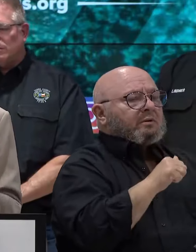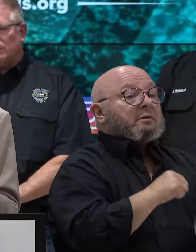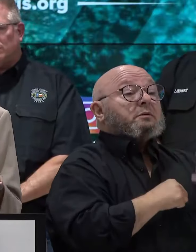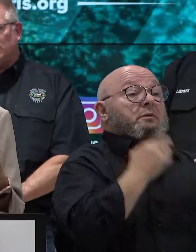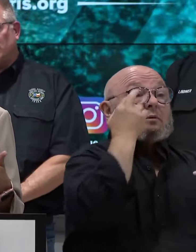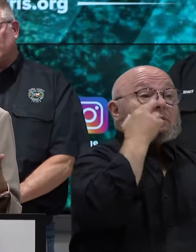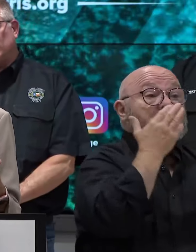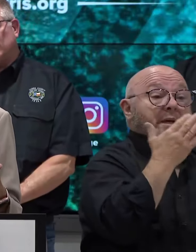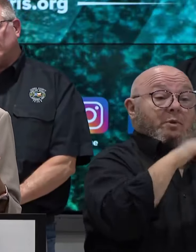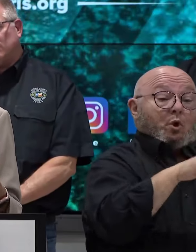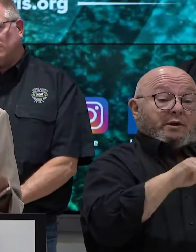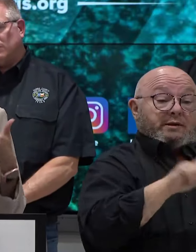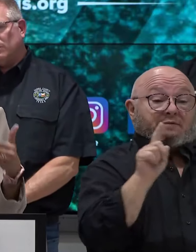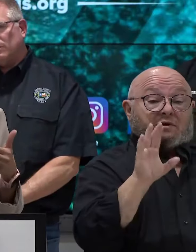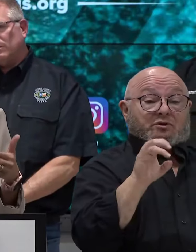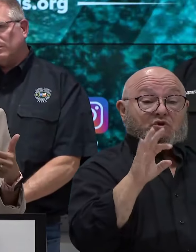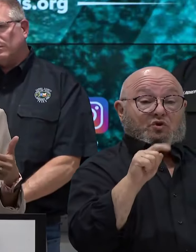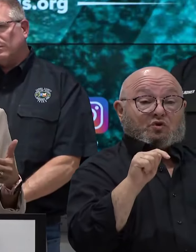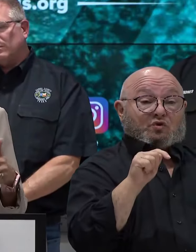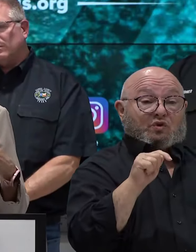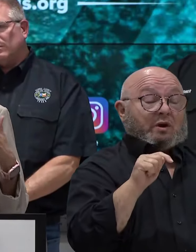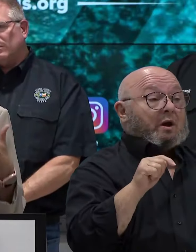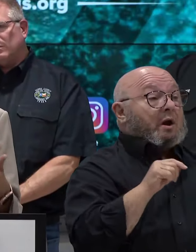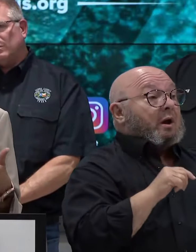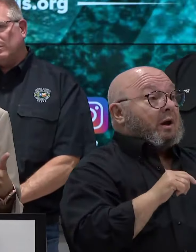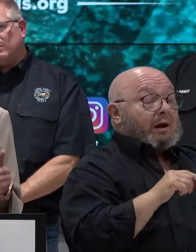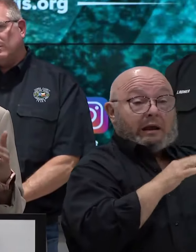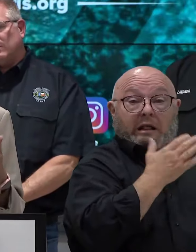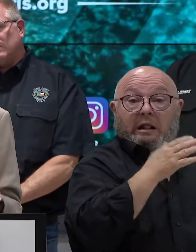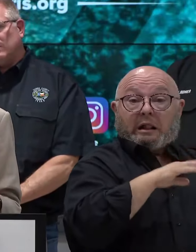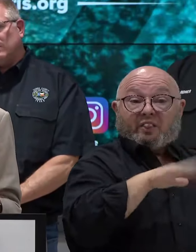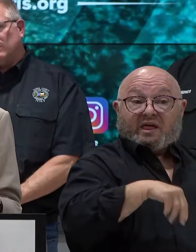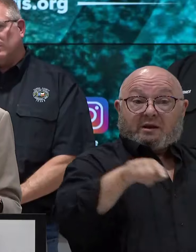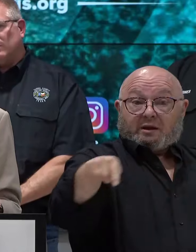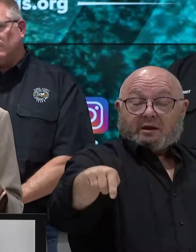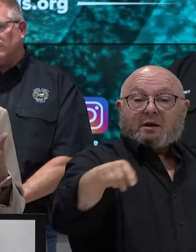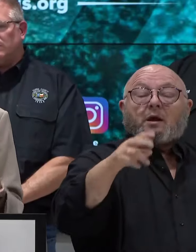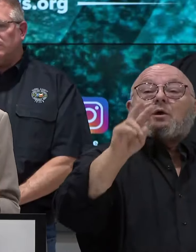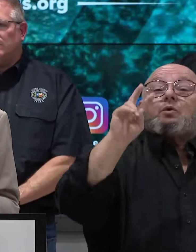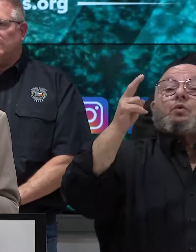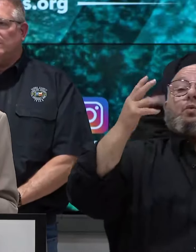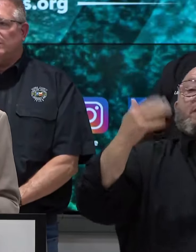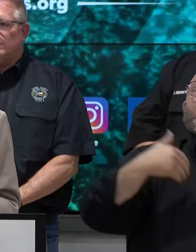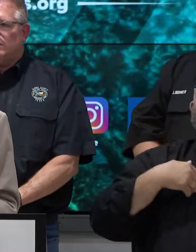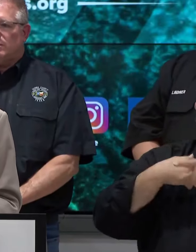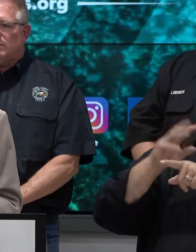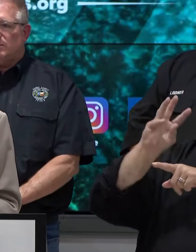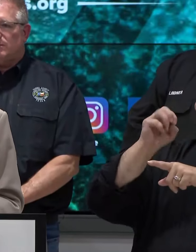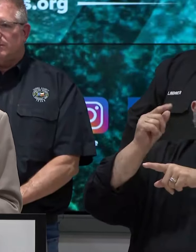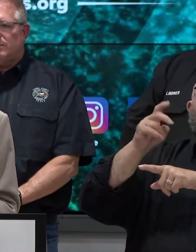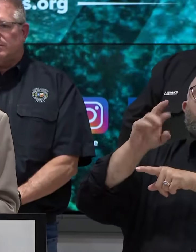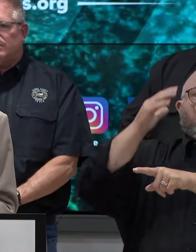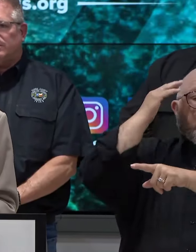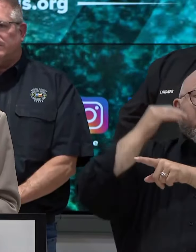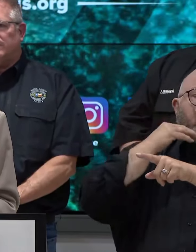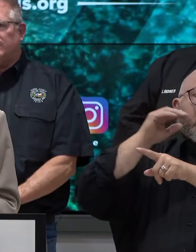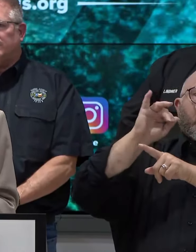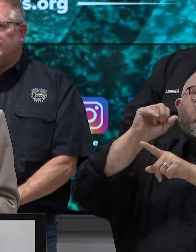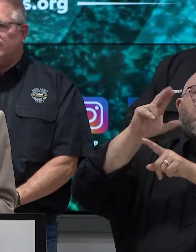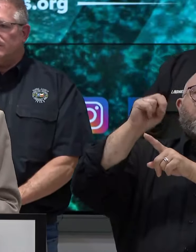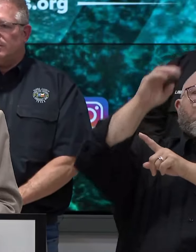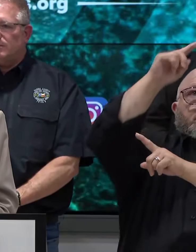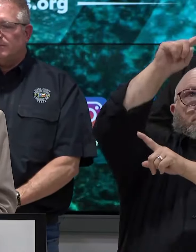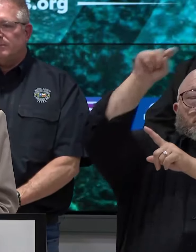reasons: they may be on a separate circuit than everyone across the street, number one, and then number two is they may have a weatherhead issue and they need to get that